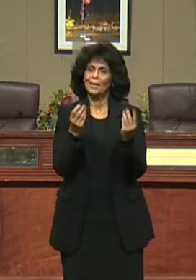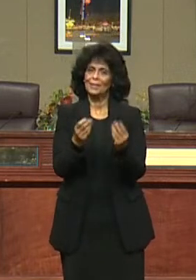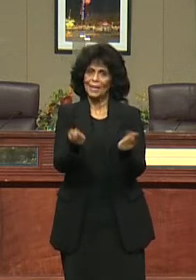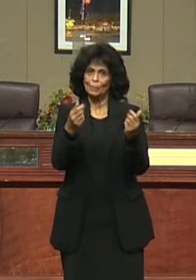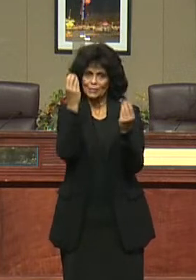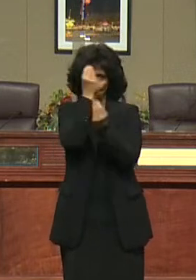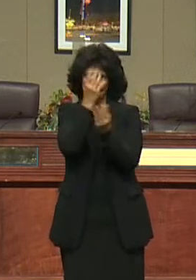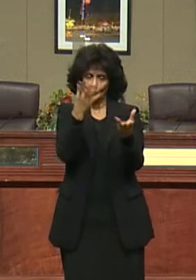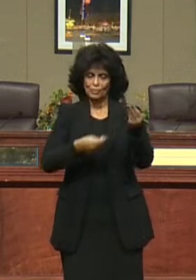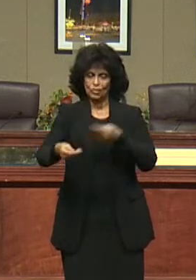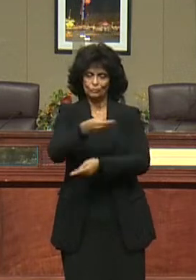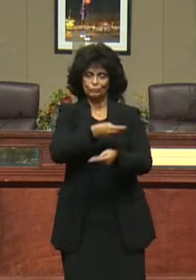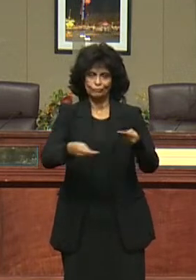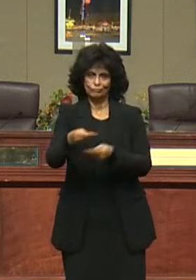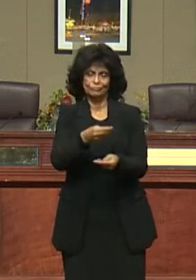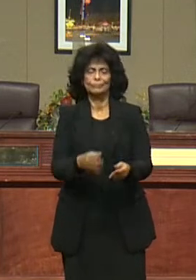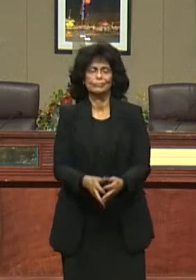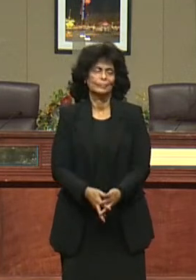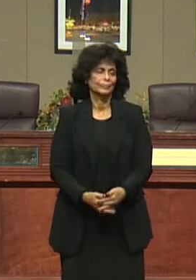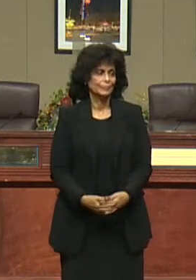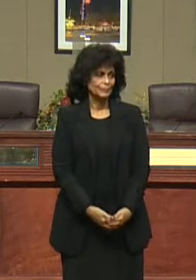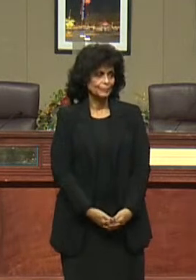eficiente.